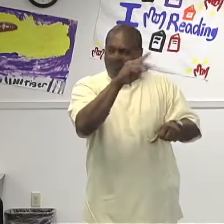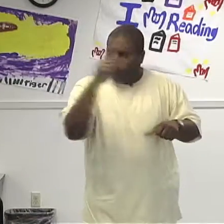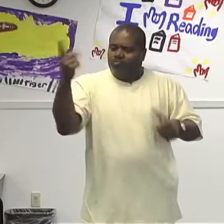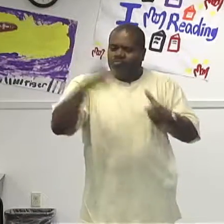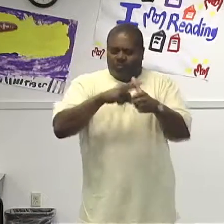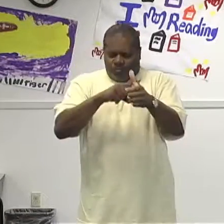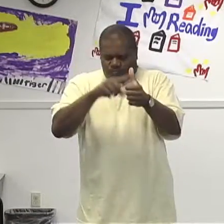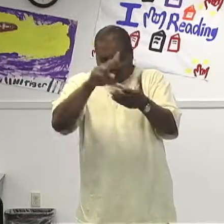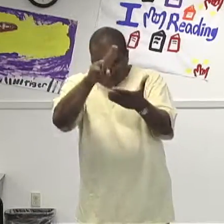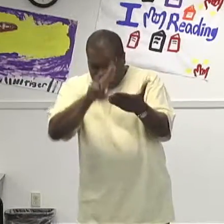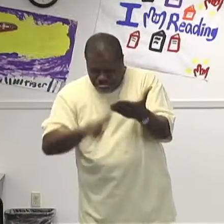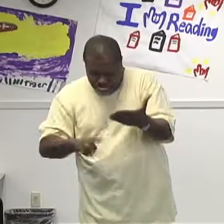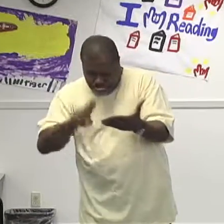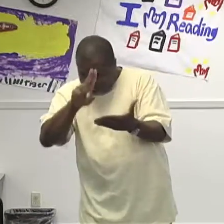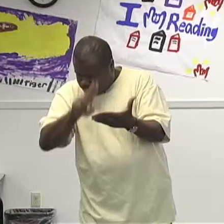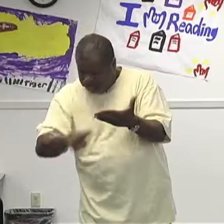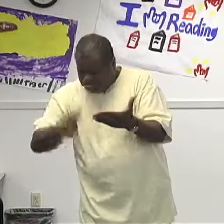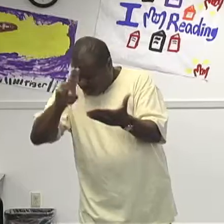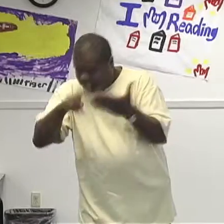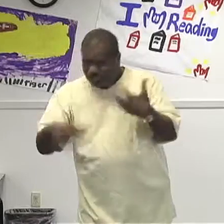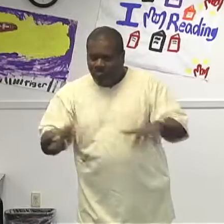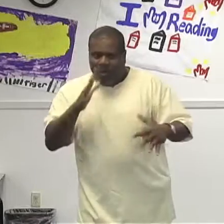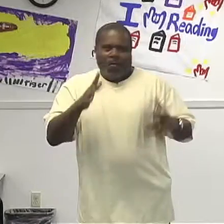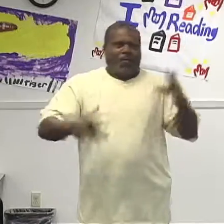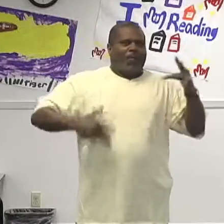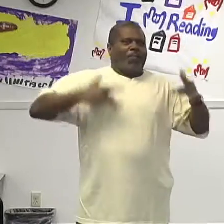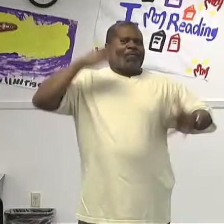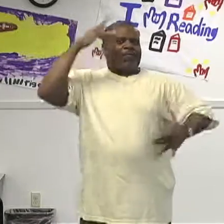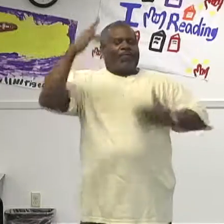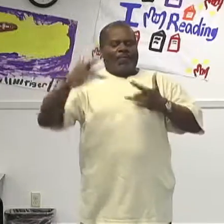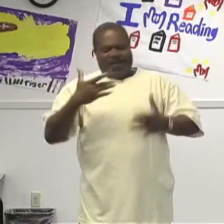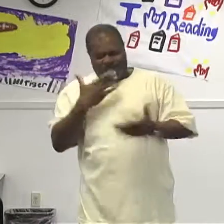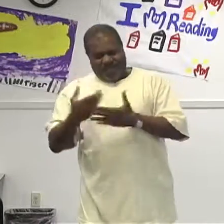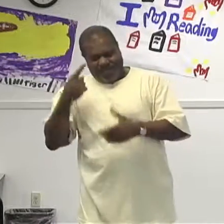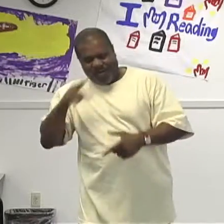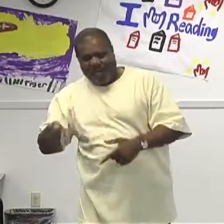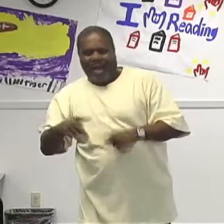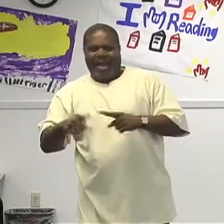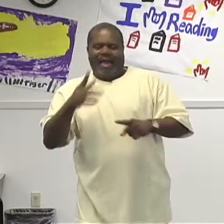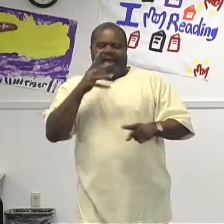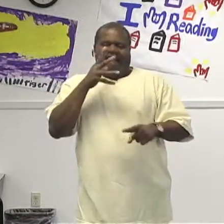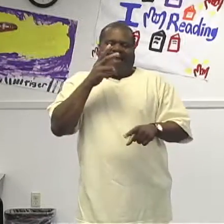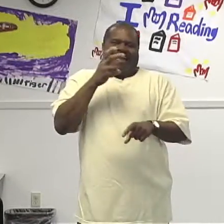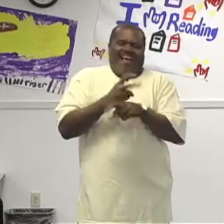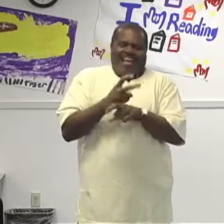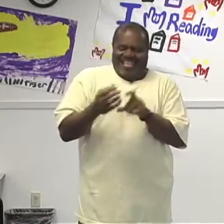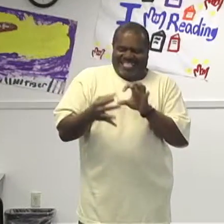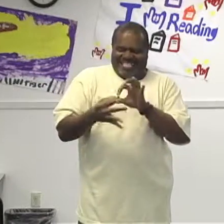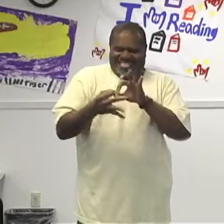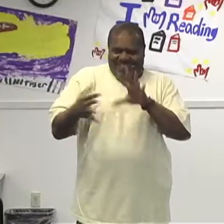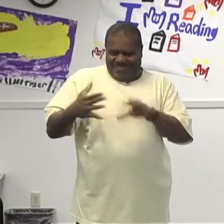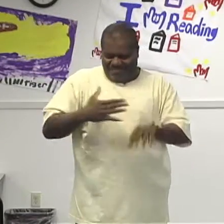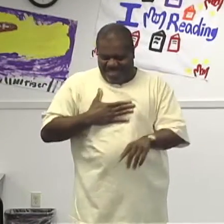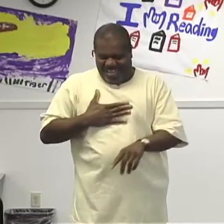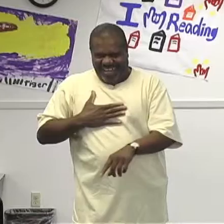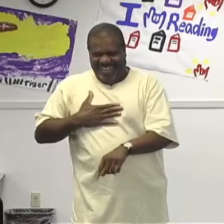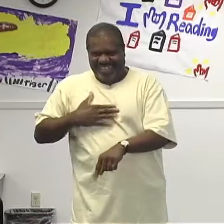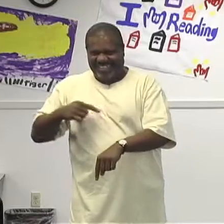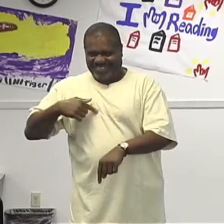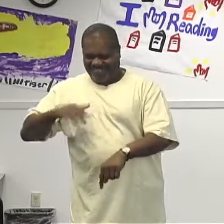we decided on the school in Indiana. We went ahead and applied to the school, and I was feeling really excited about this decision. It was tough for